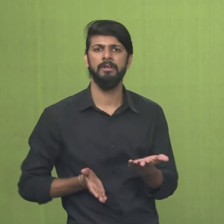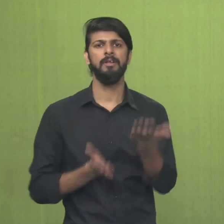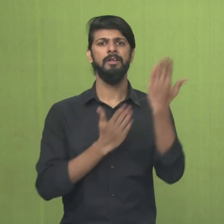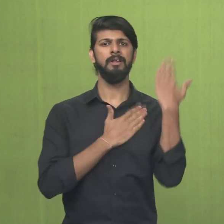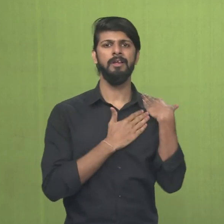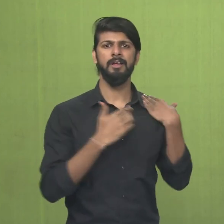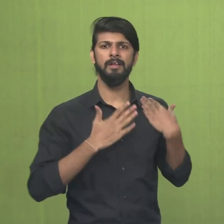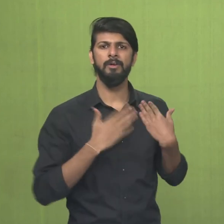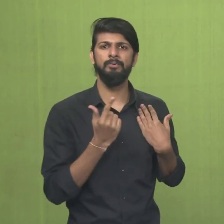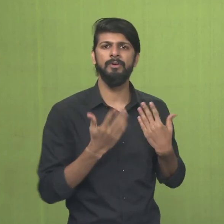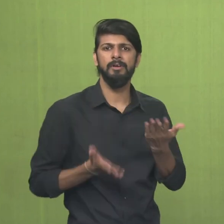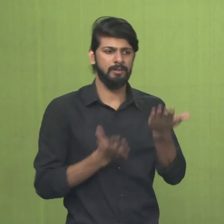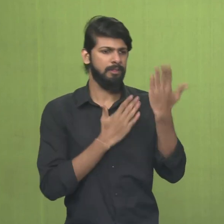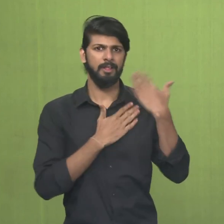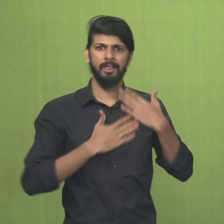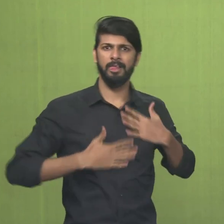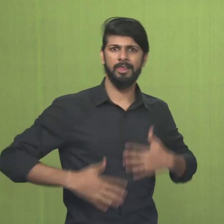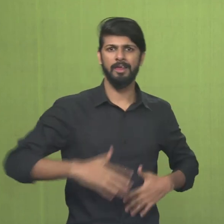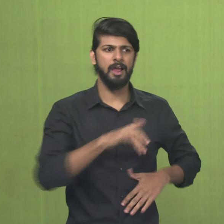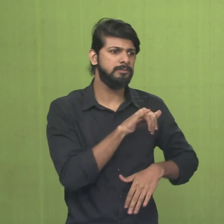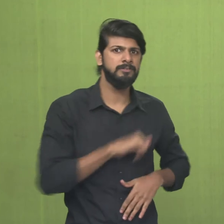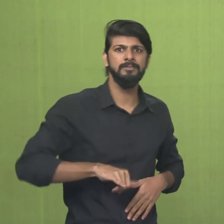All the four women are wearing saris